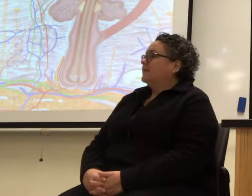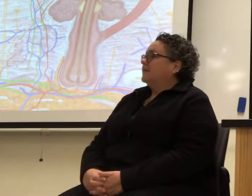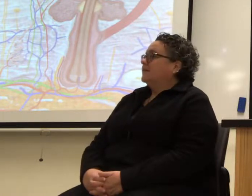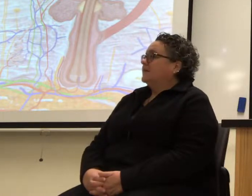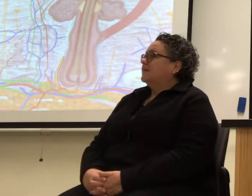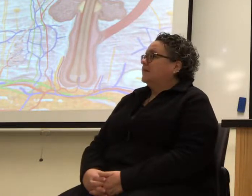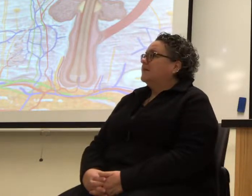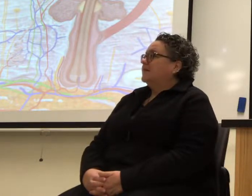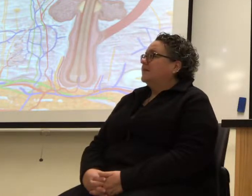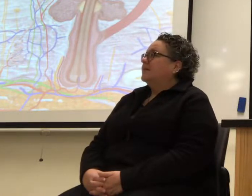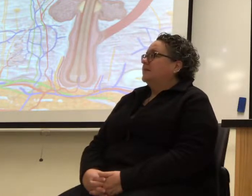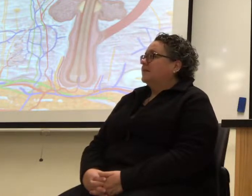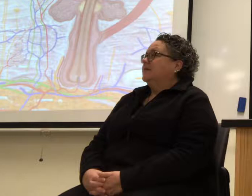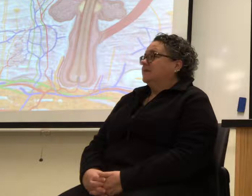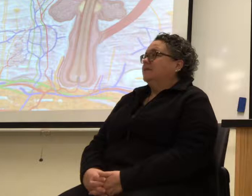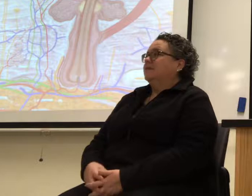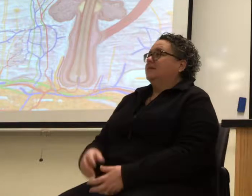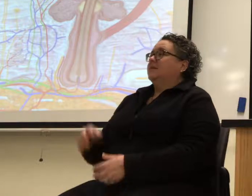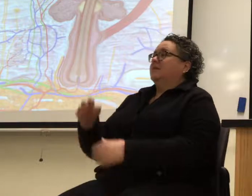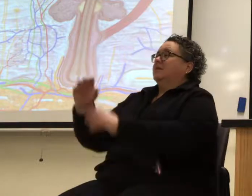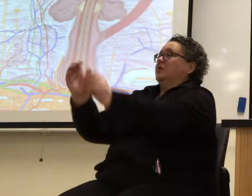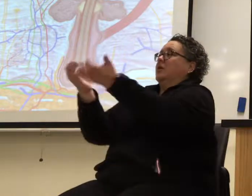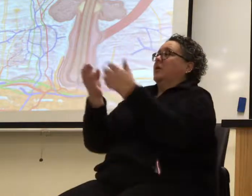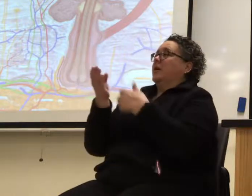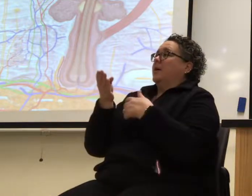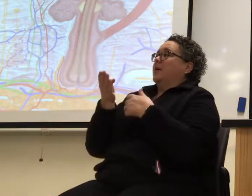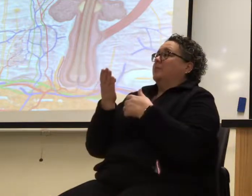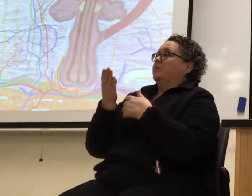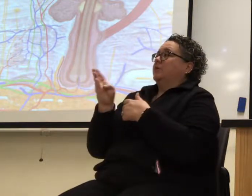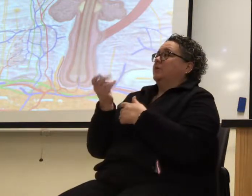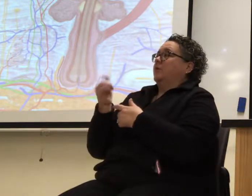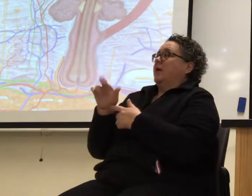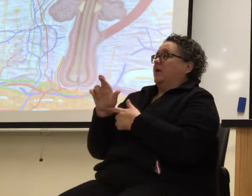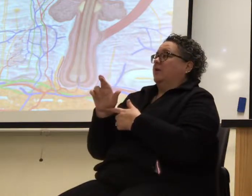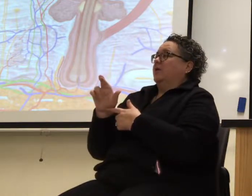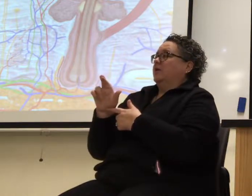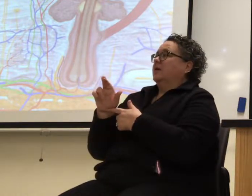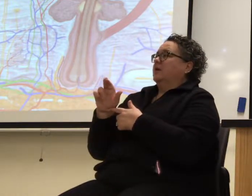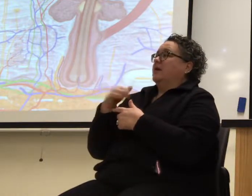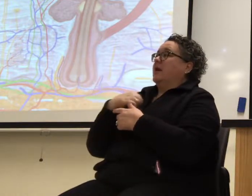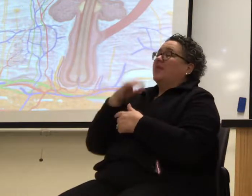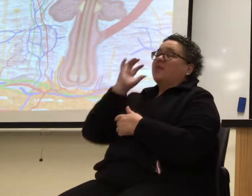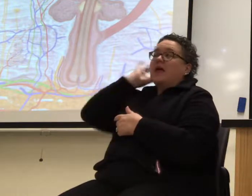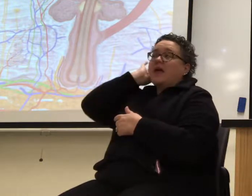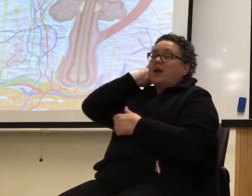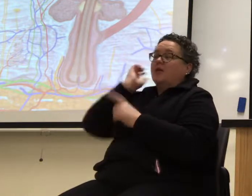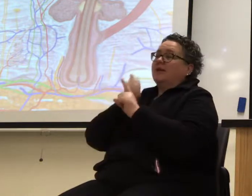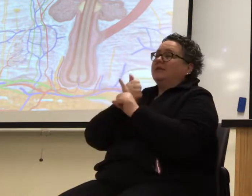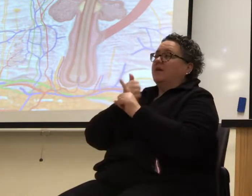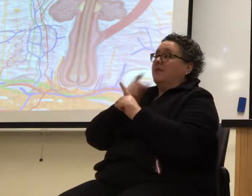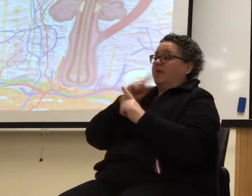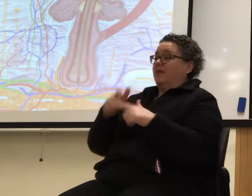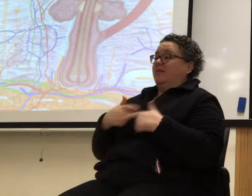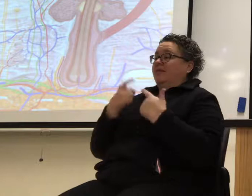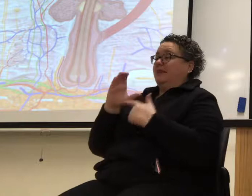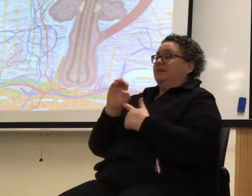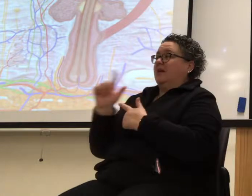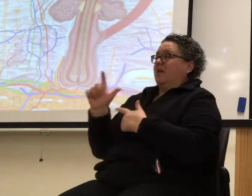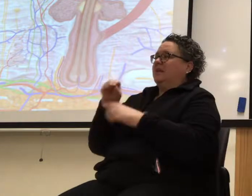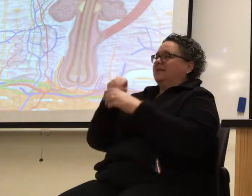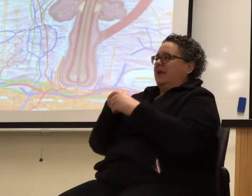Blue hair, I drew a blue hair. Basically, the hair follicle, the living cells are in the dermis. I'll describe